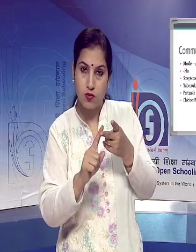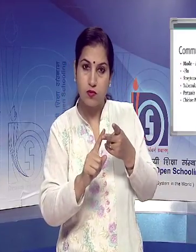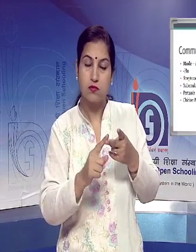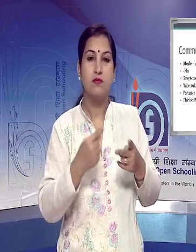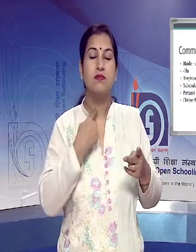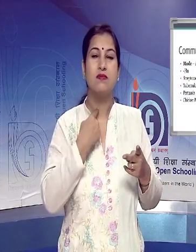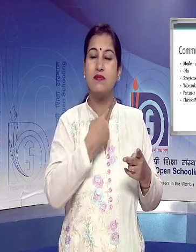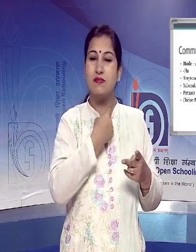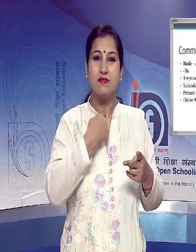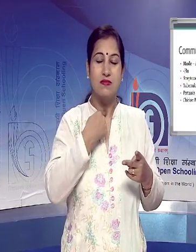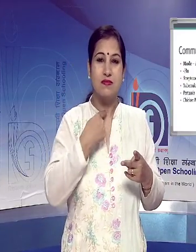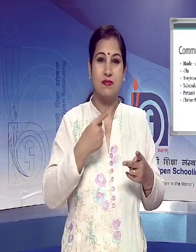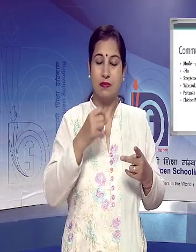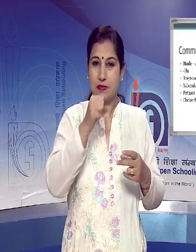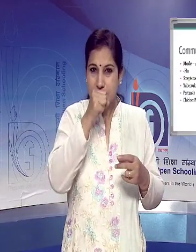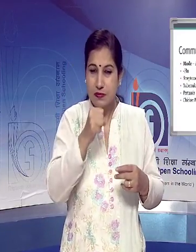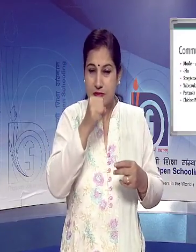streptococcal throat,